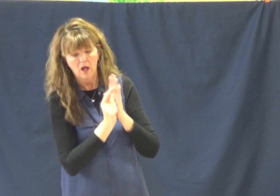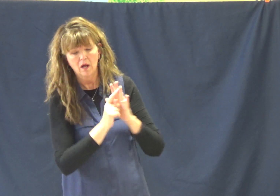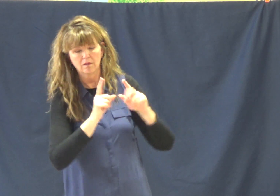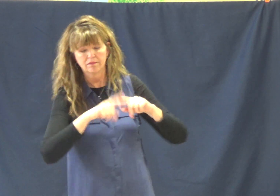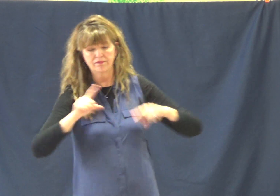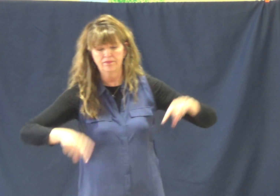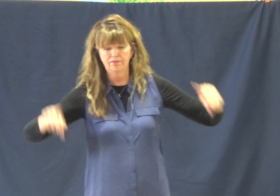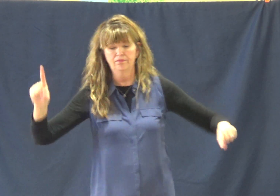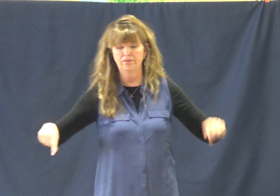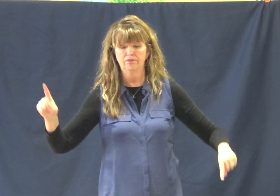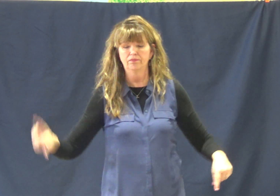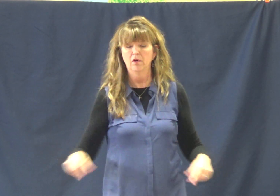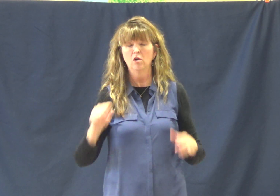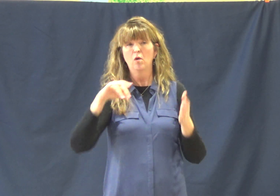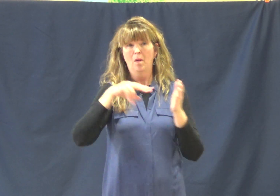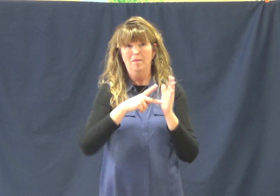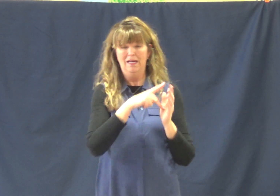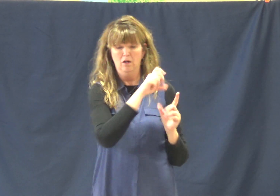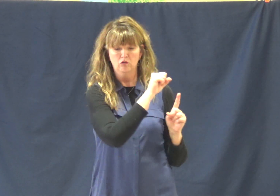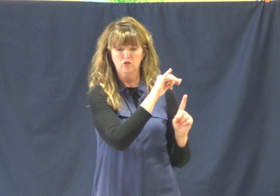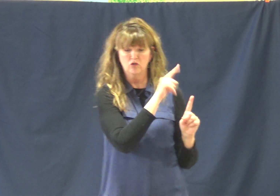considered very powerful and influential.